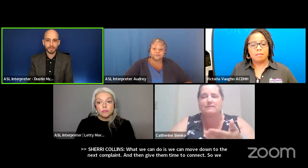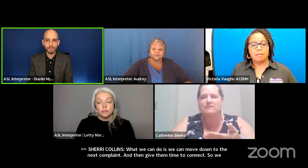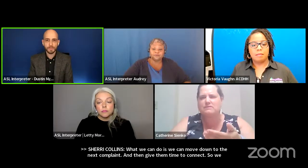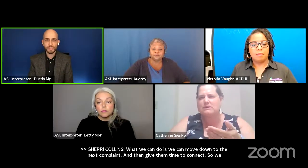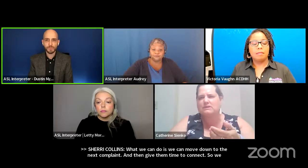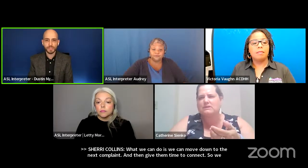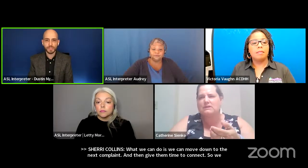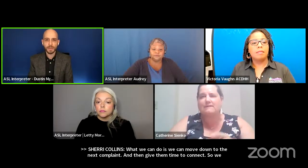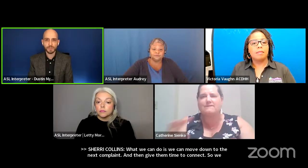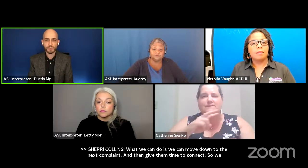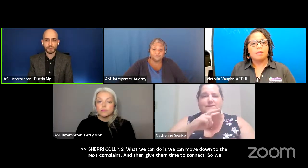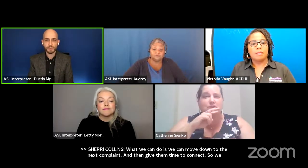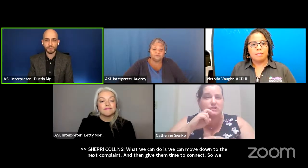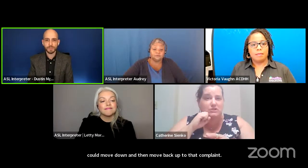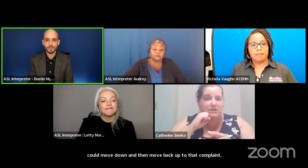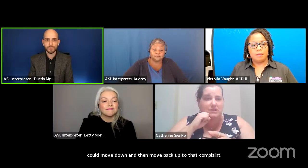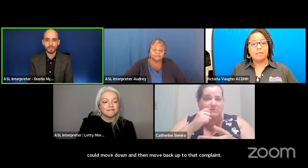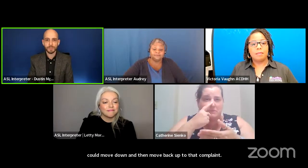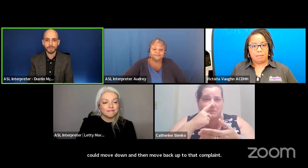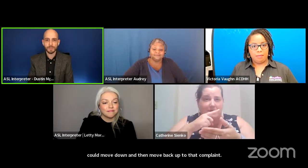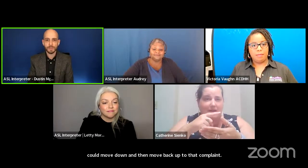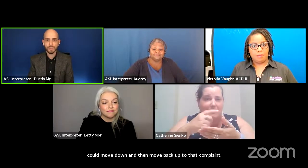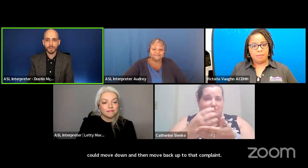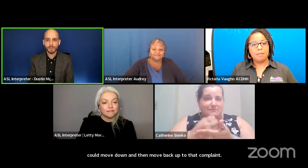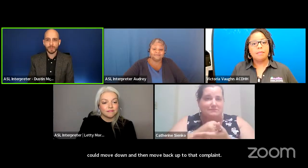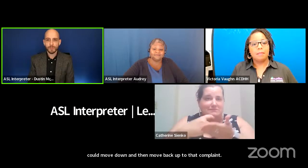that. Let me see what's next.